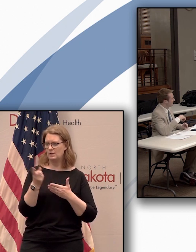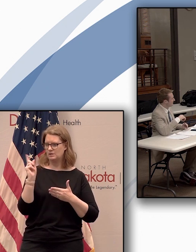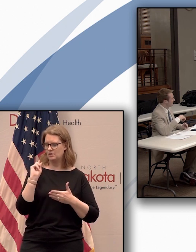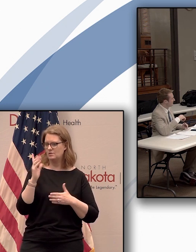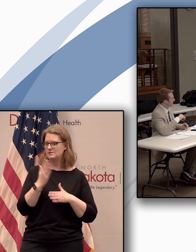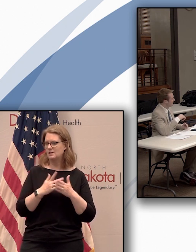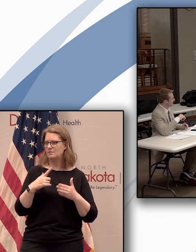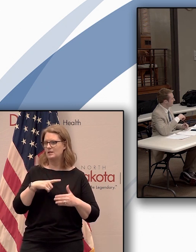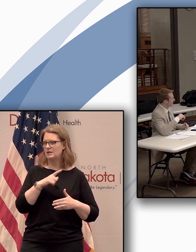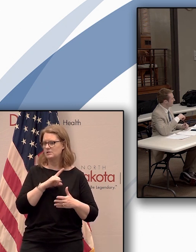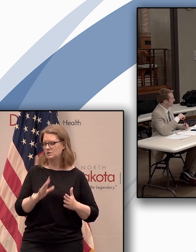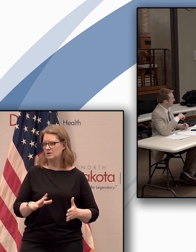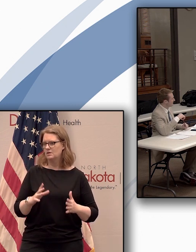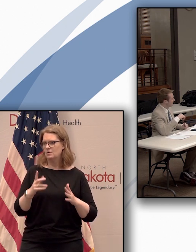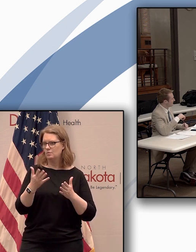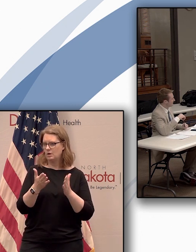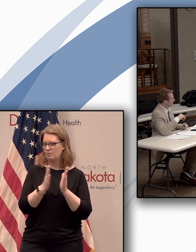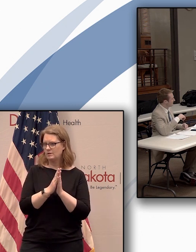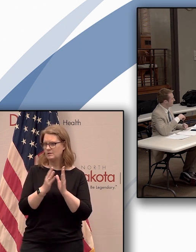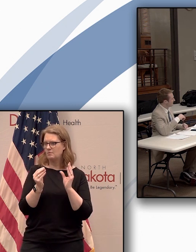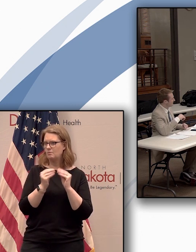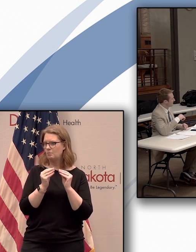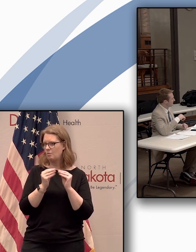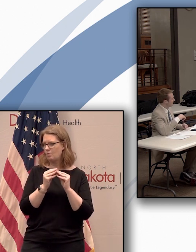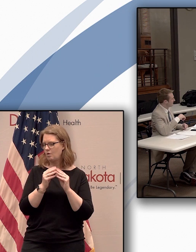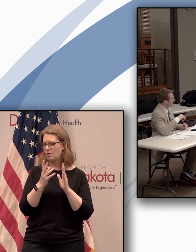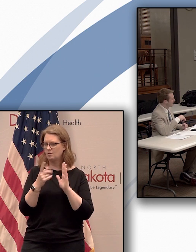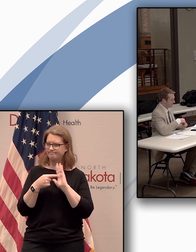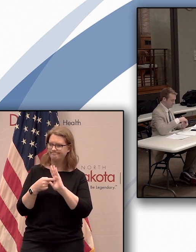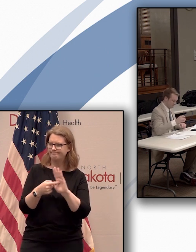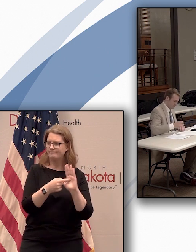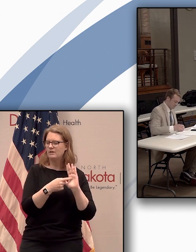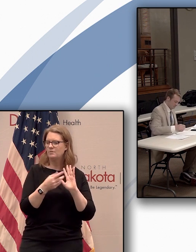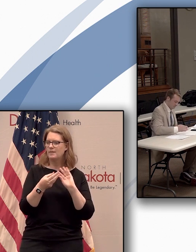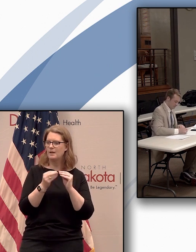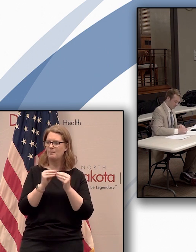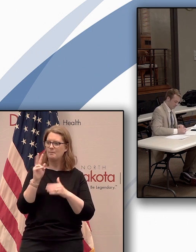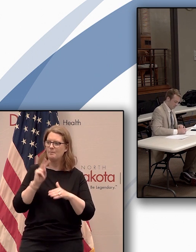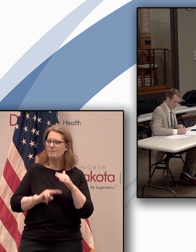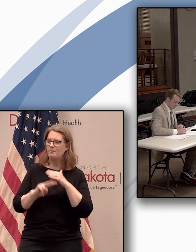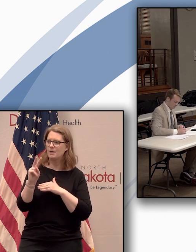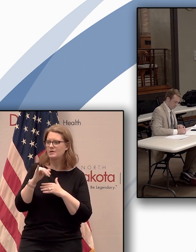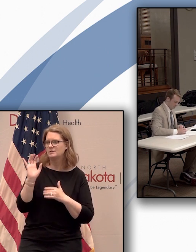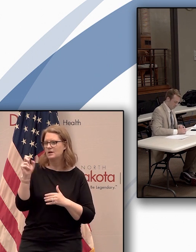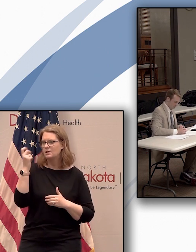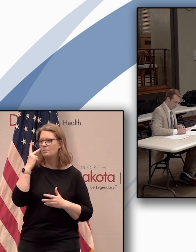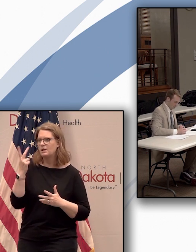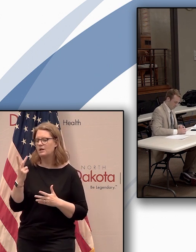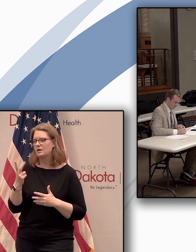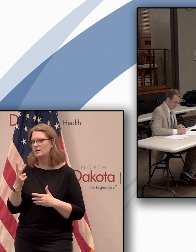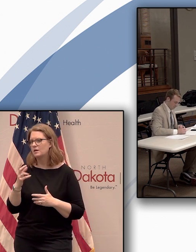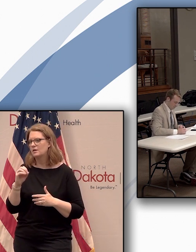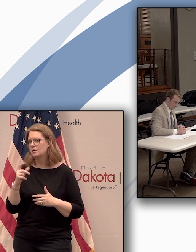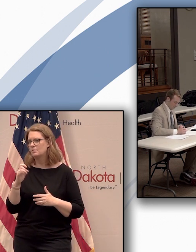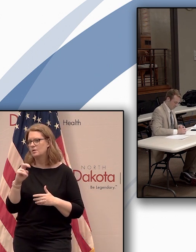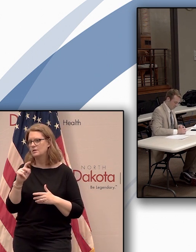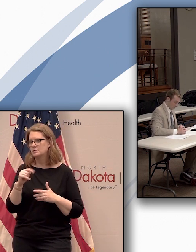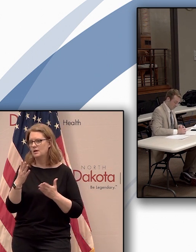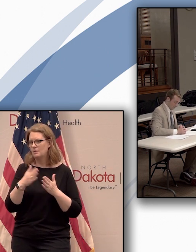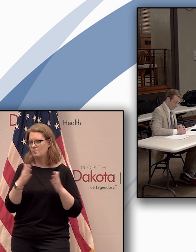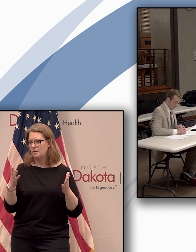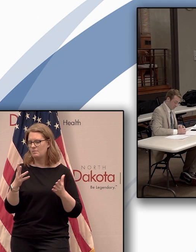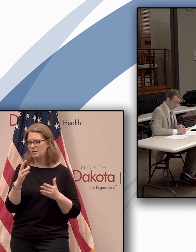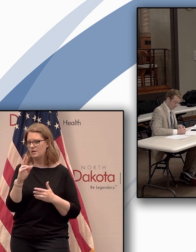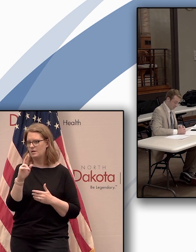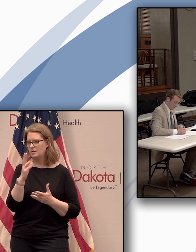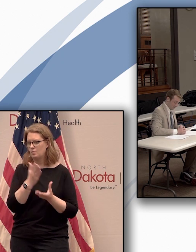legislators requested more transparency on the models you were basing your decisions on. Now your political opponent is filing a public records request. Do you